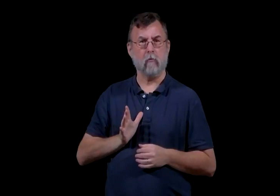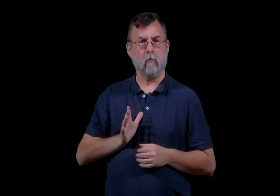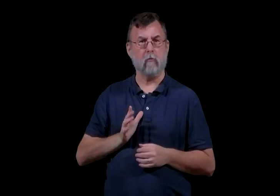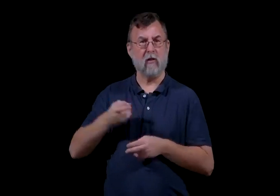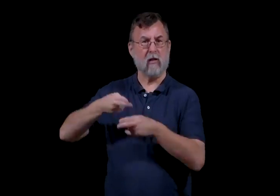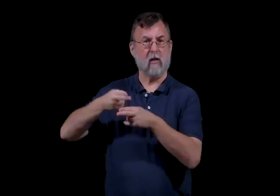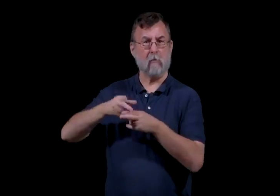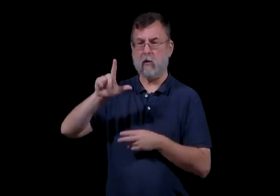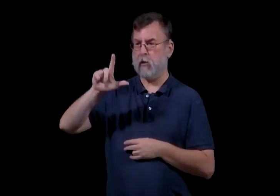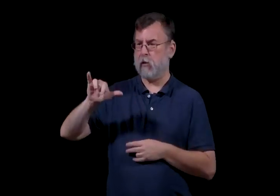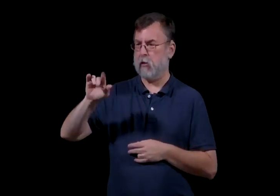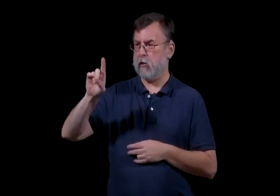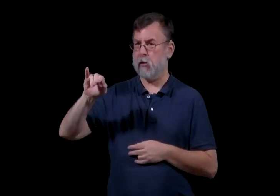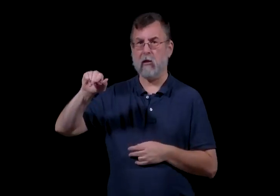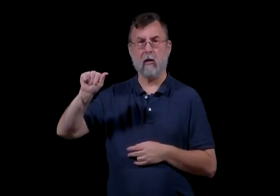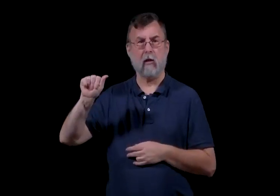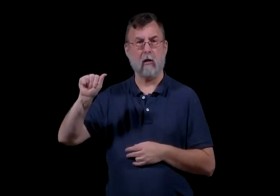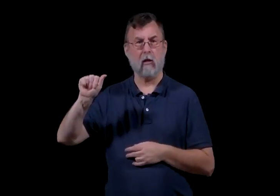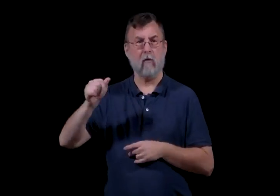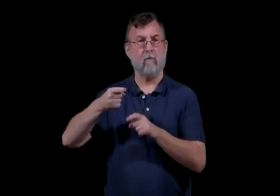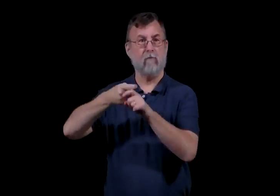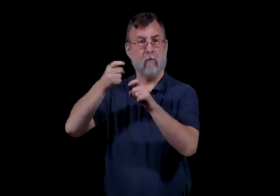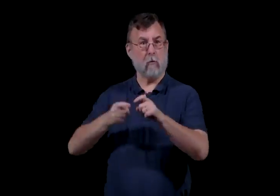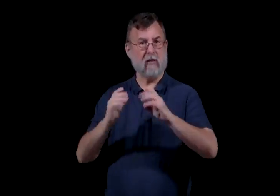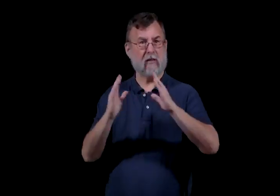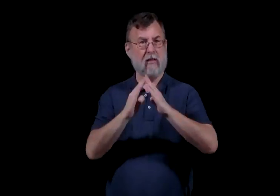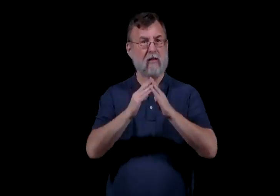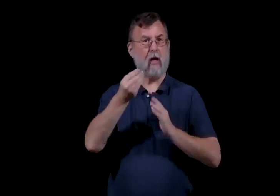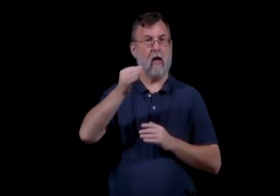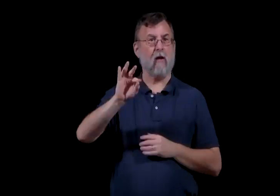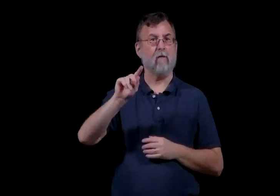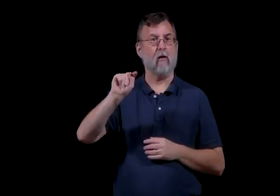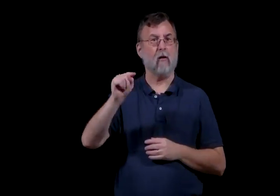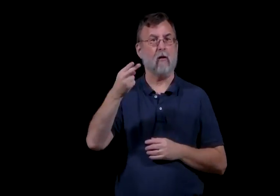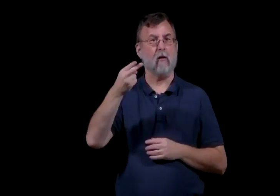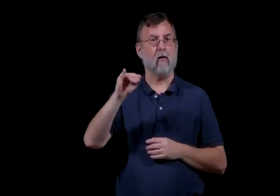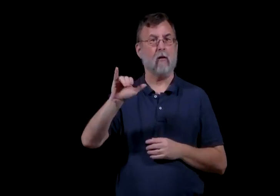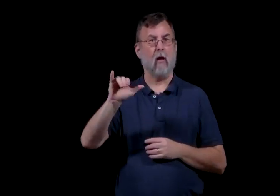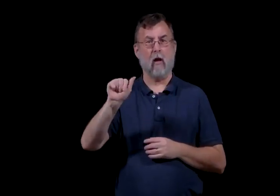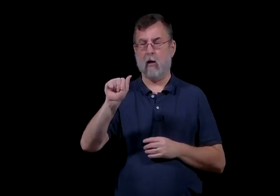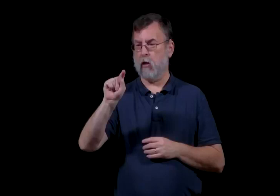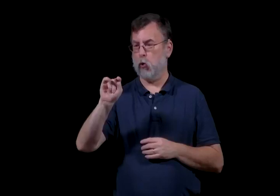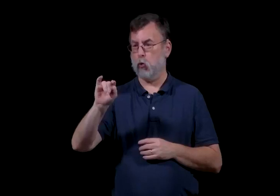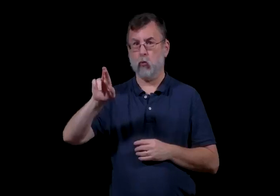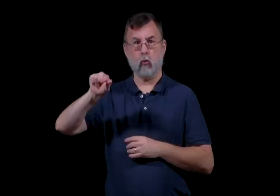there was a woman there named Lydia, and she was from the city of Thyatira.